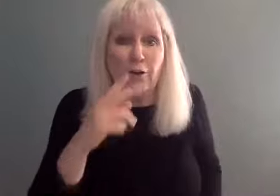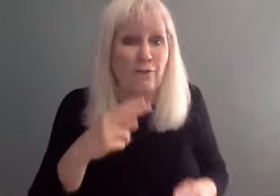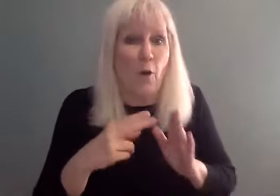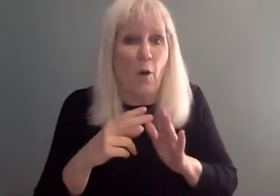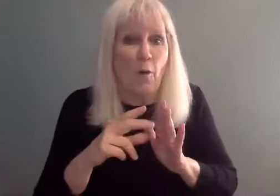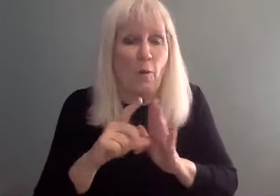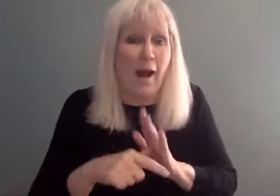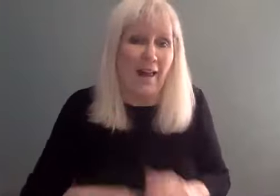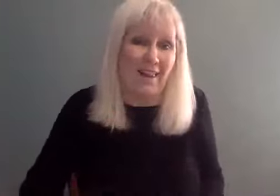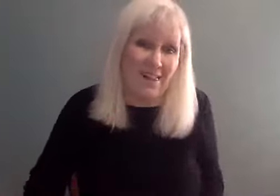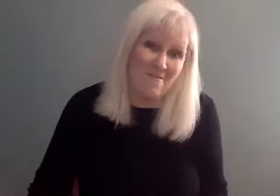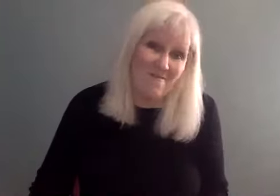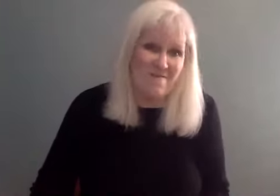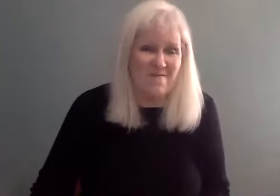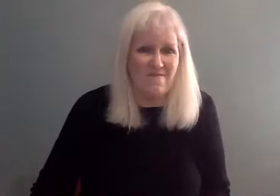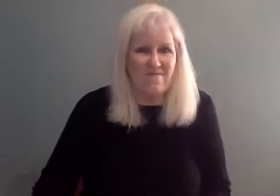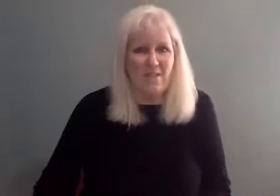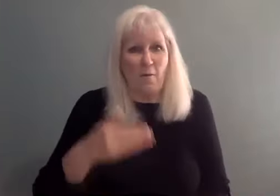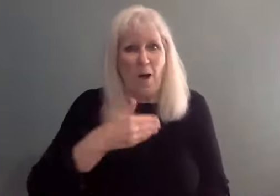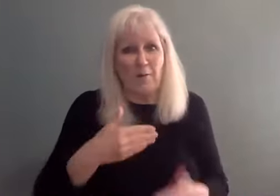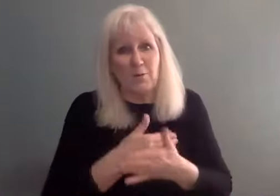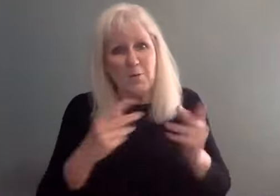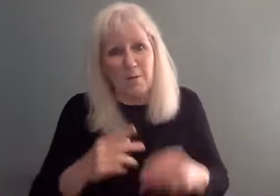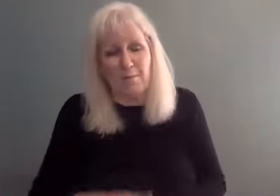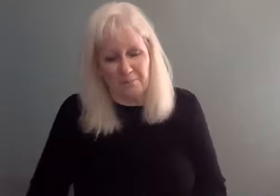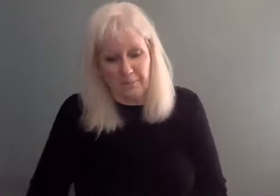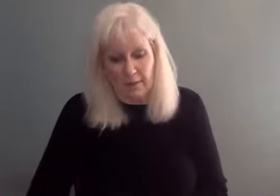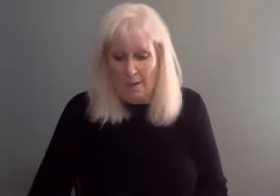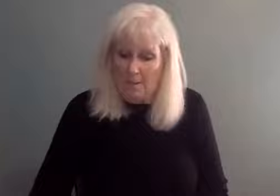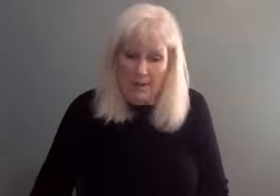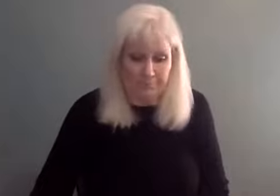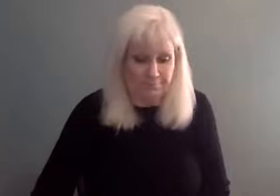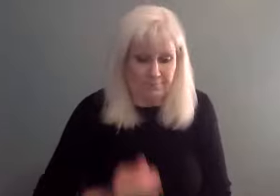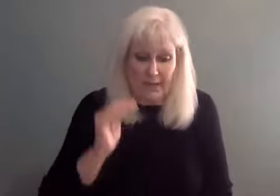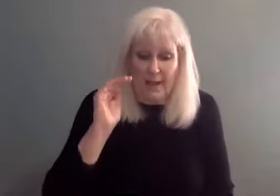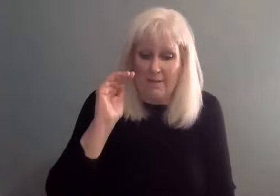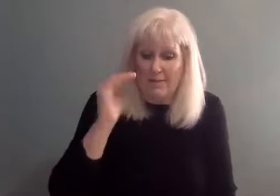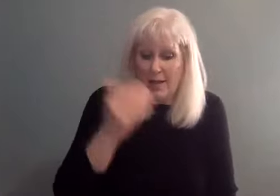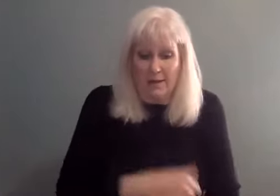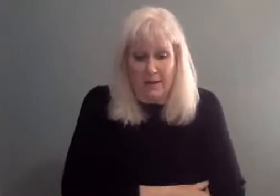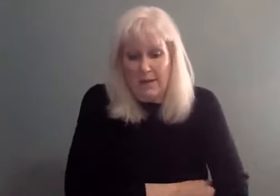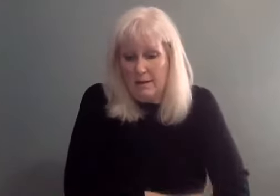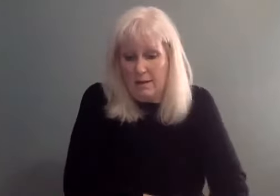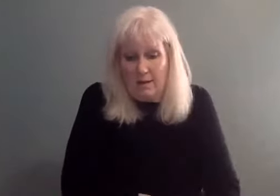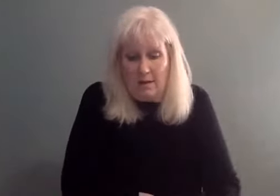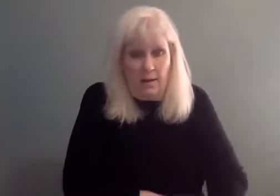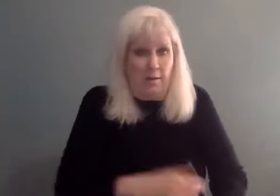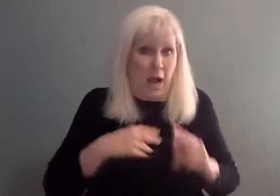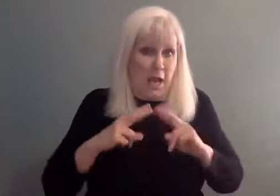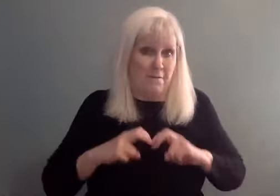gosh. So yeah, I know that, I mean, evidently I really did a pretty good job on my inventory, because it was very long.